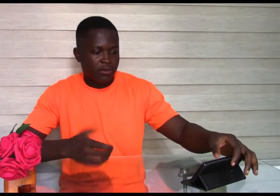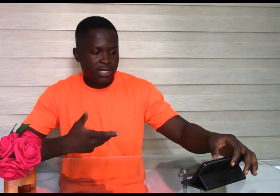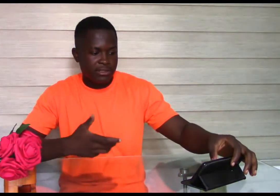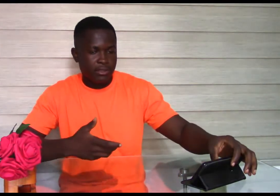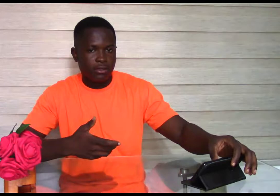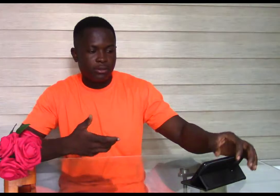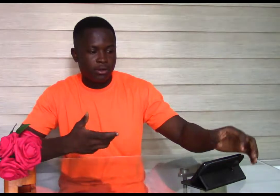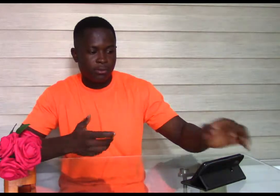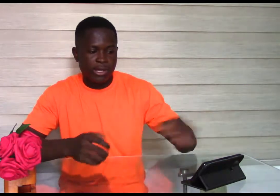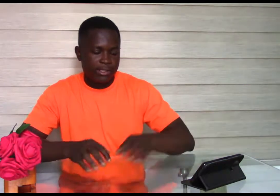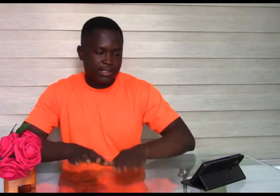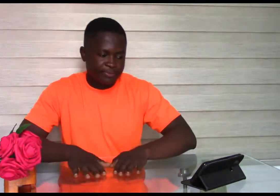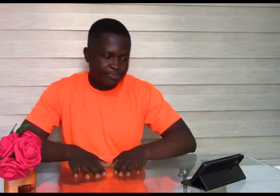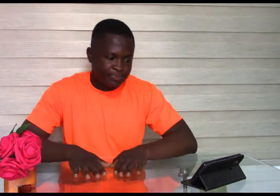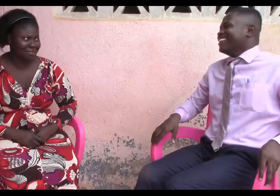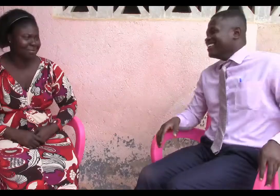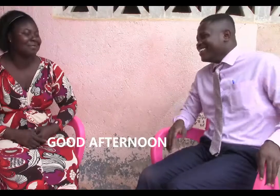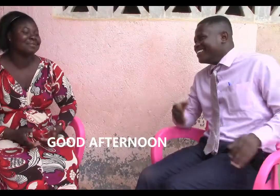let's commence.